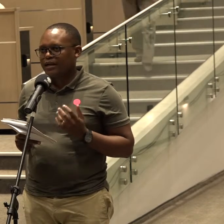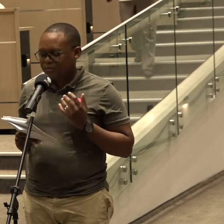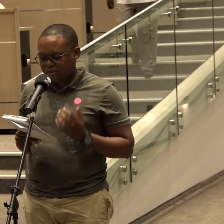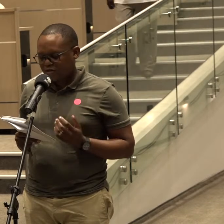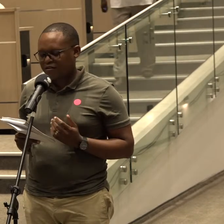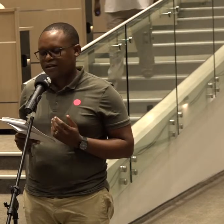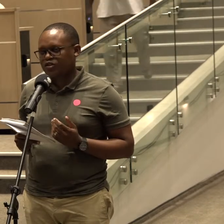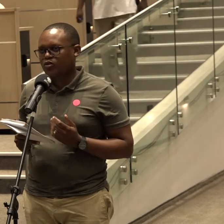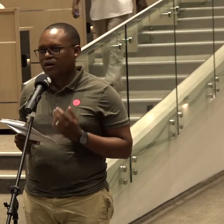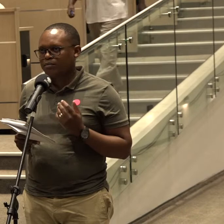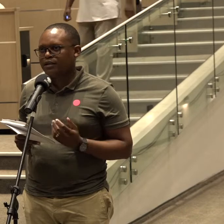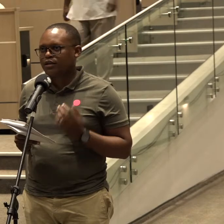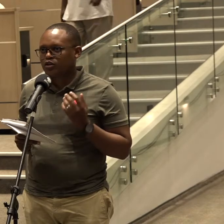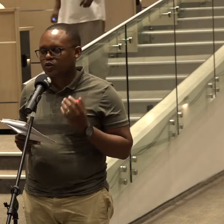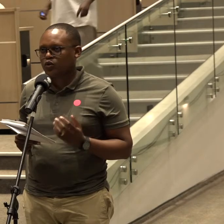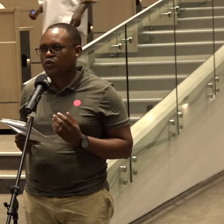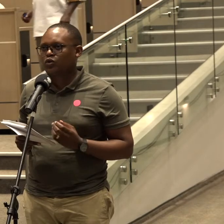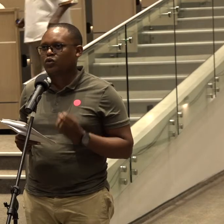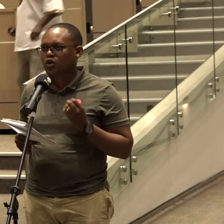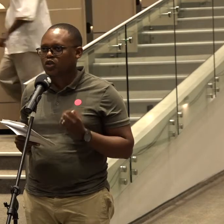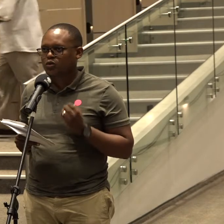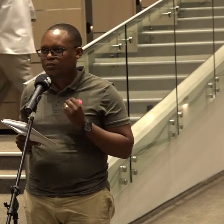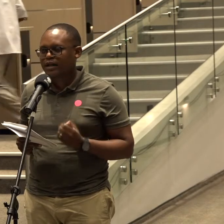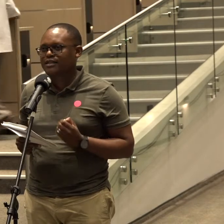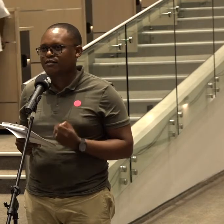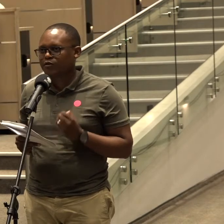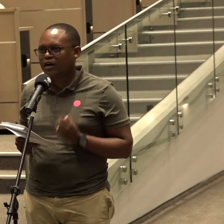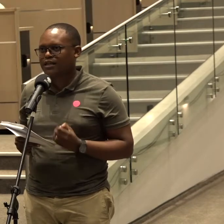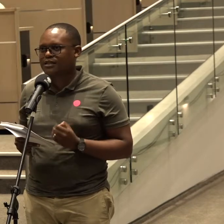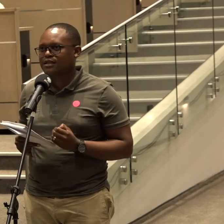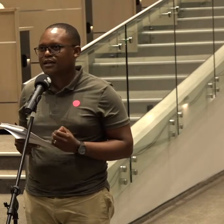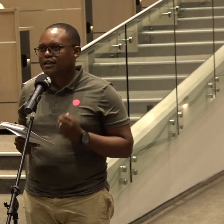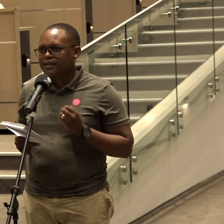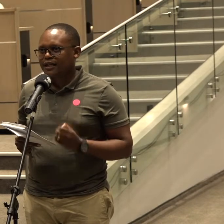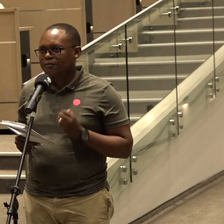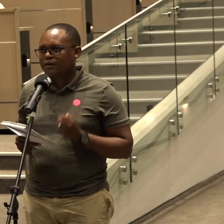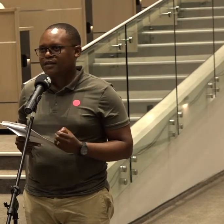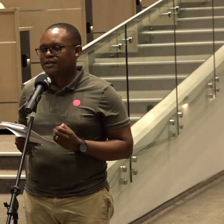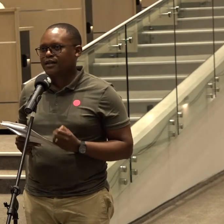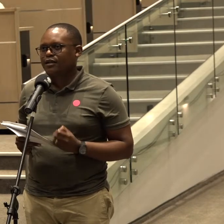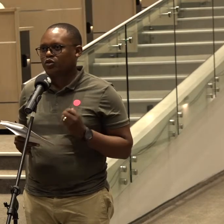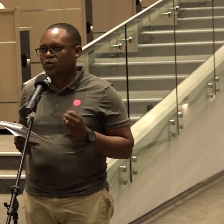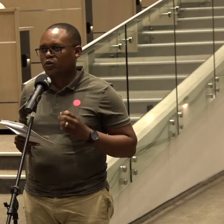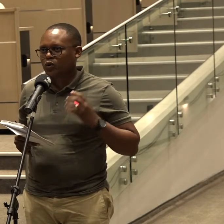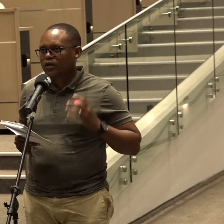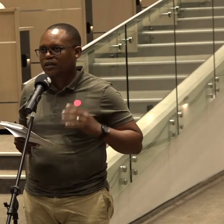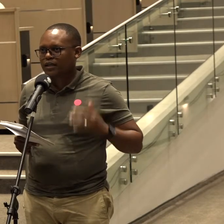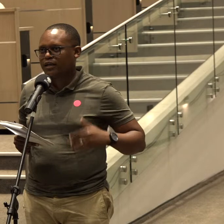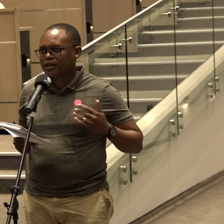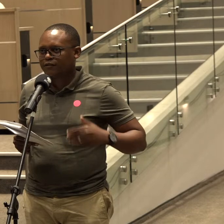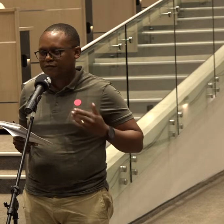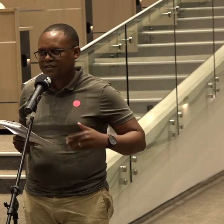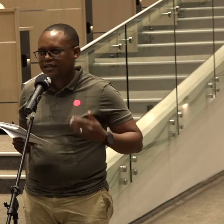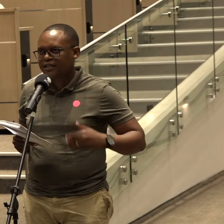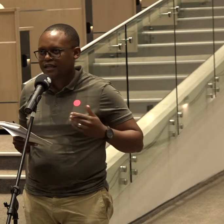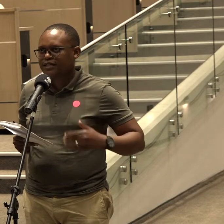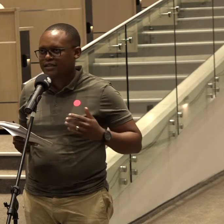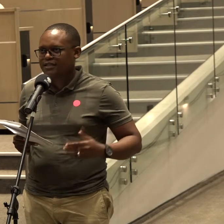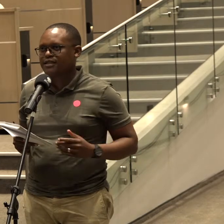we are in poverty so we are pleading to you to talk to prasa for us tell prasa to